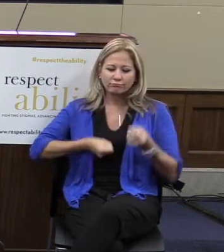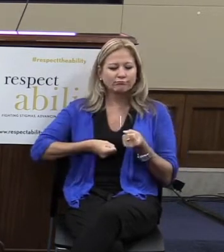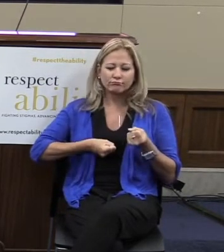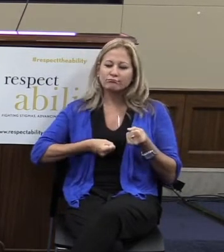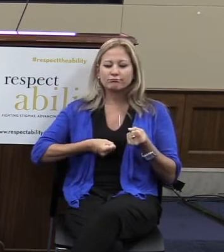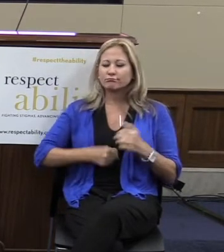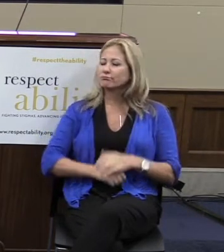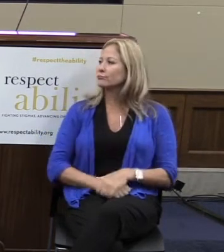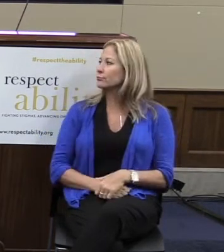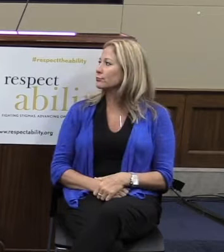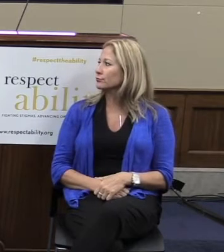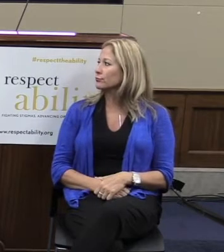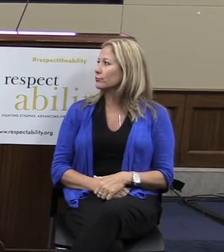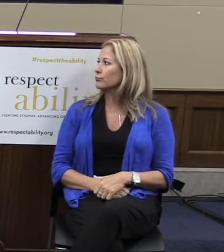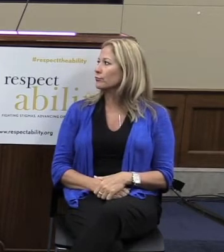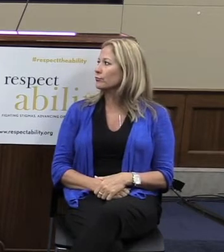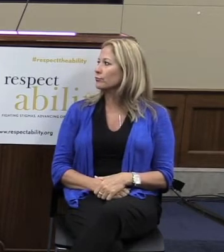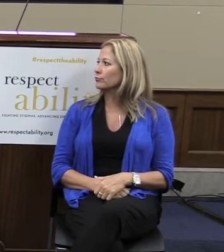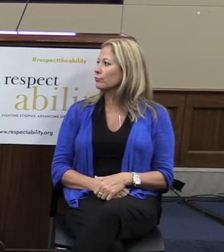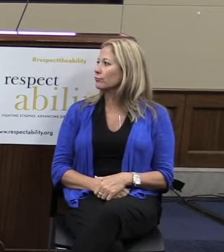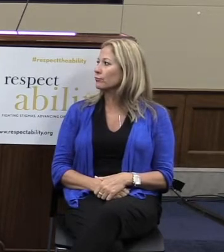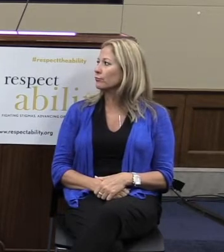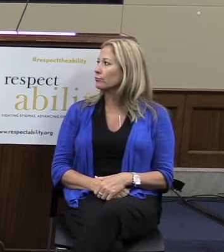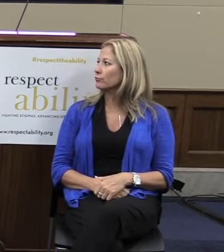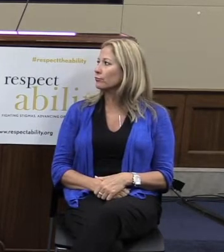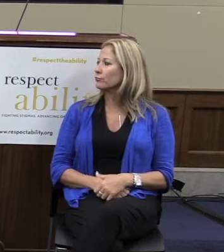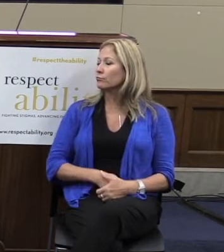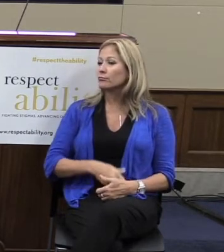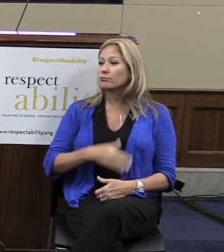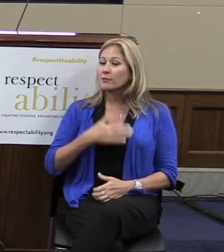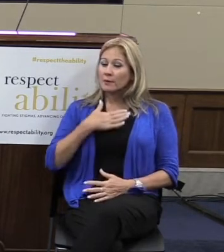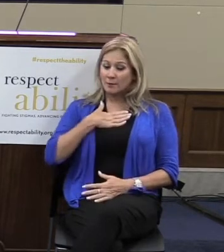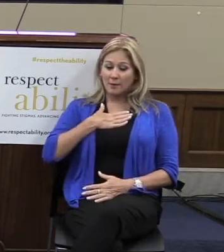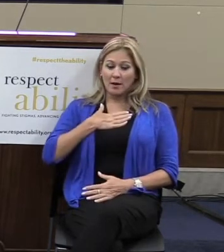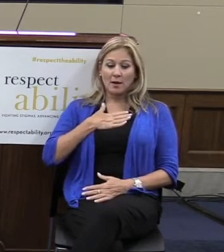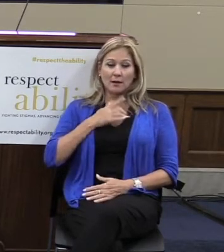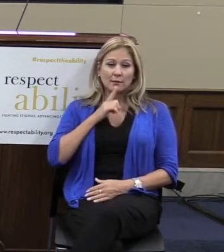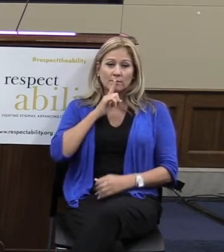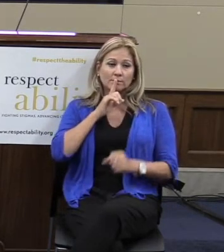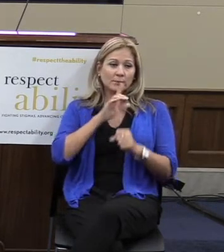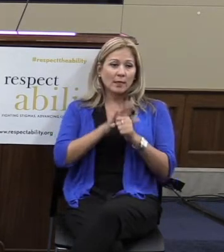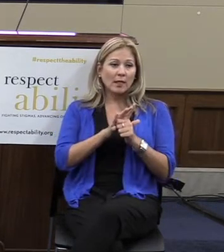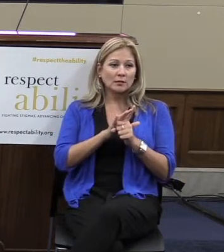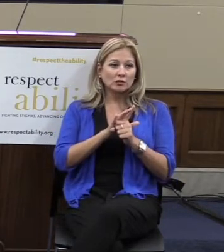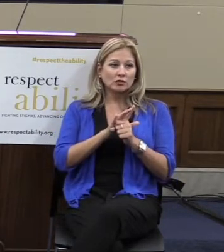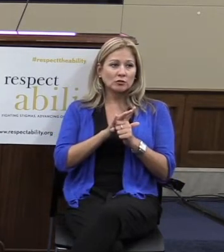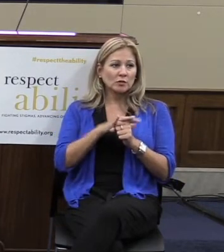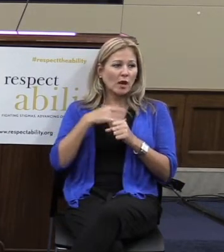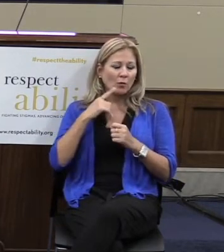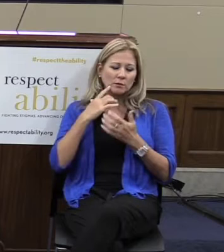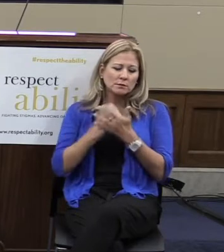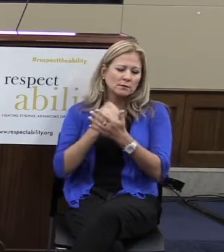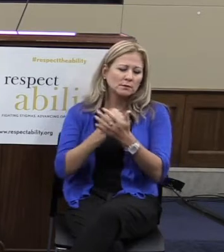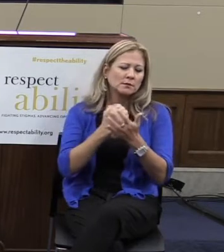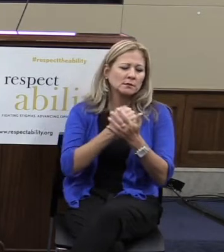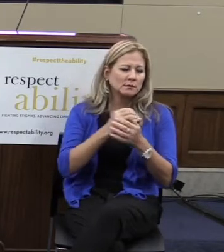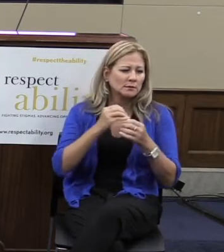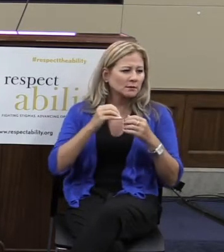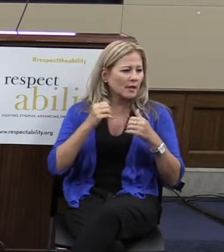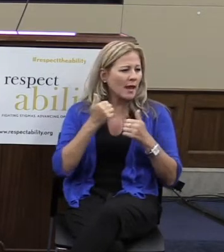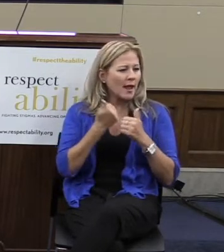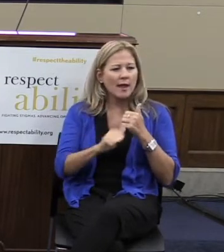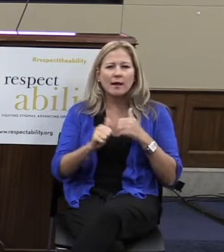And my pledge is that I will take every opportunity to teach the